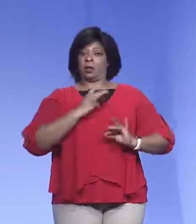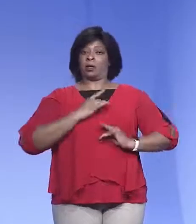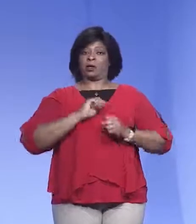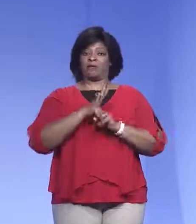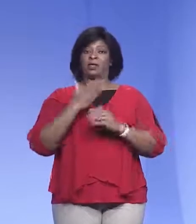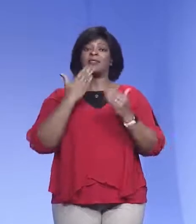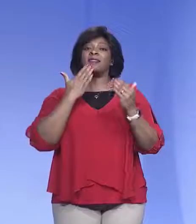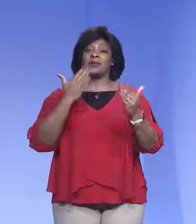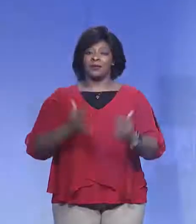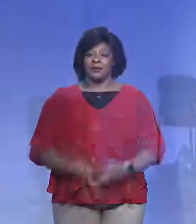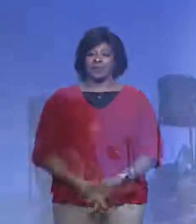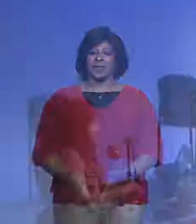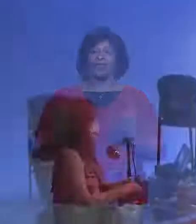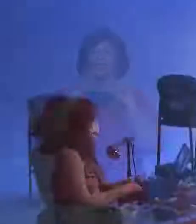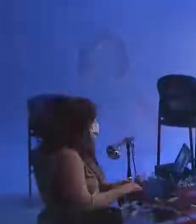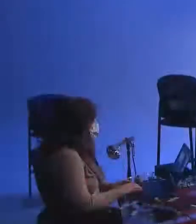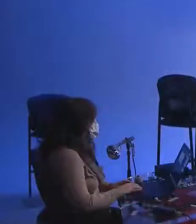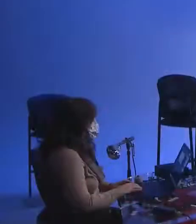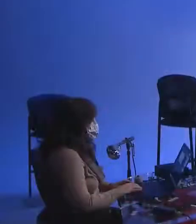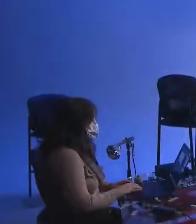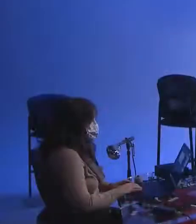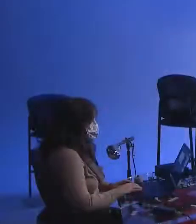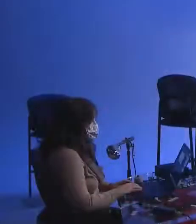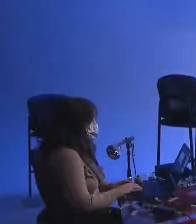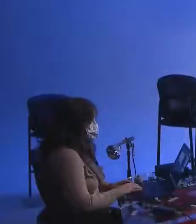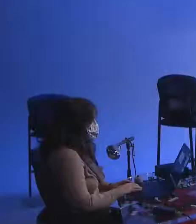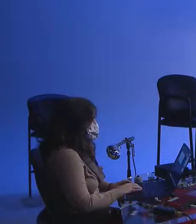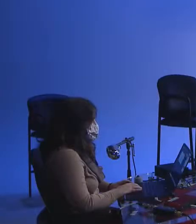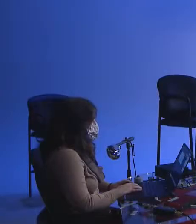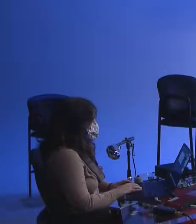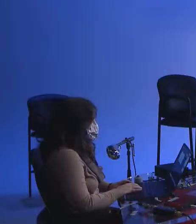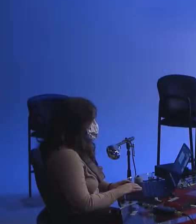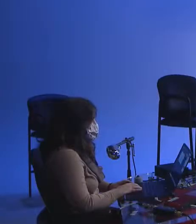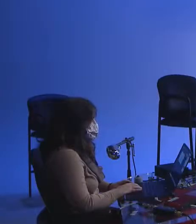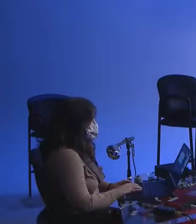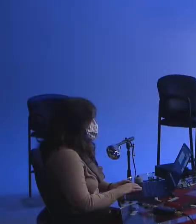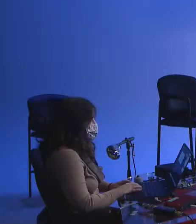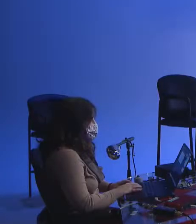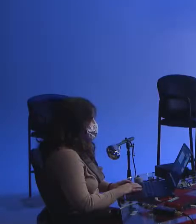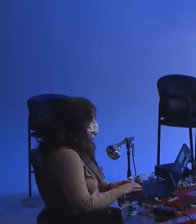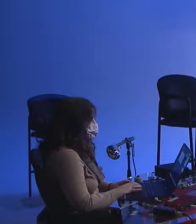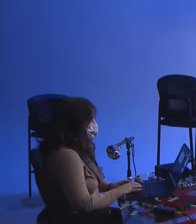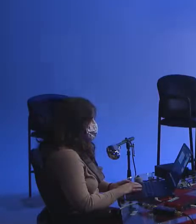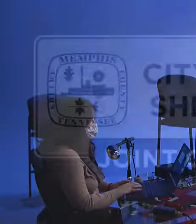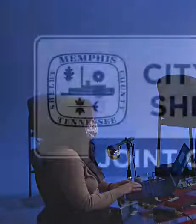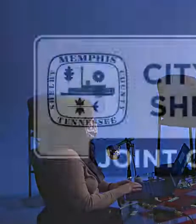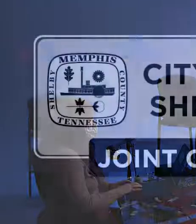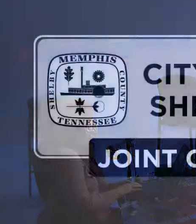Thank you. Thanks, everyone. Stay healthy, get tested, and we will see you back here on Tuesday.